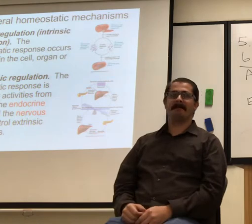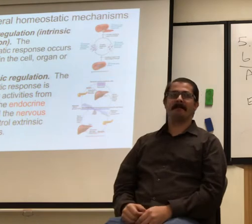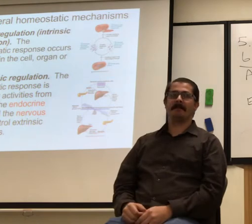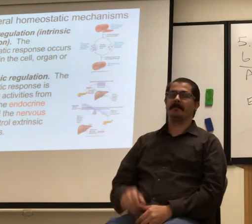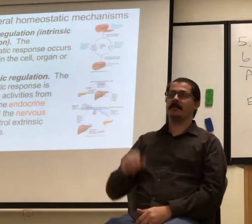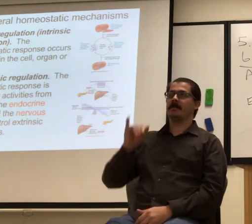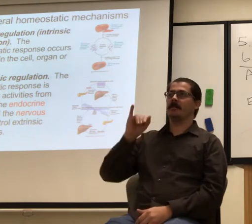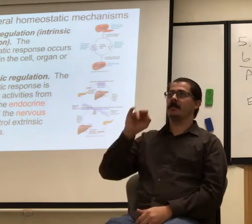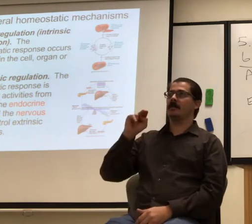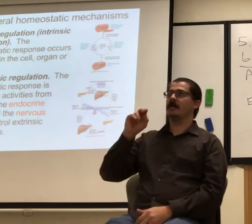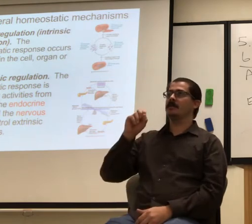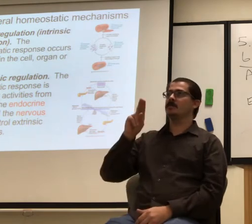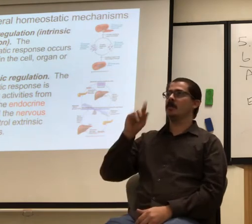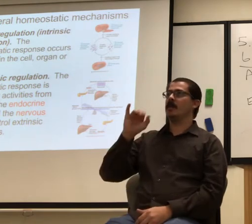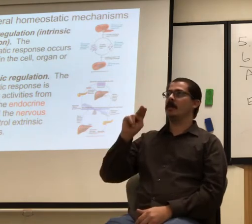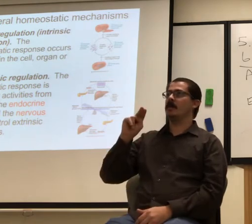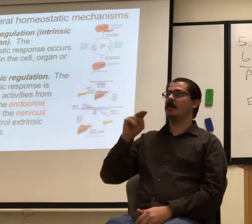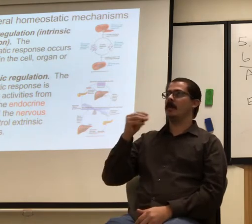Insulin,